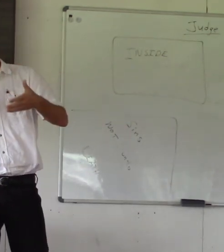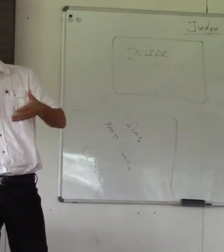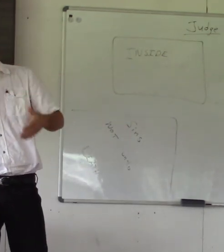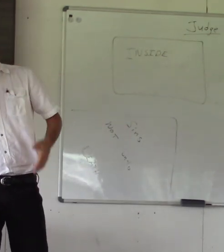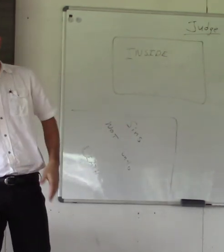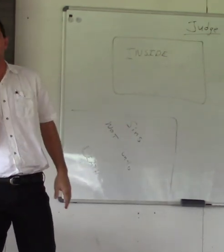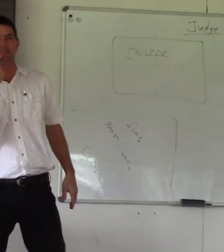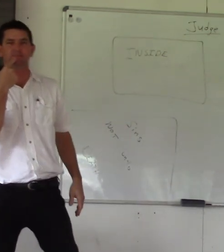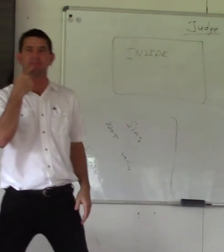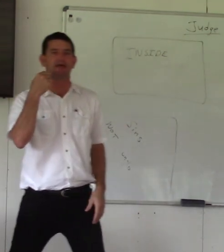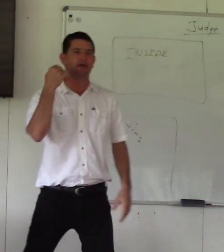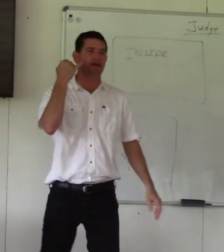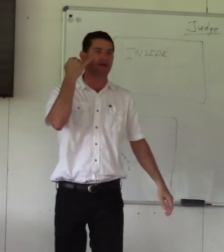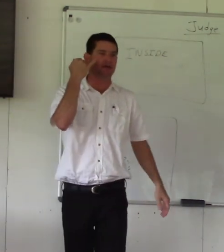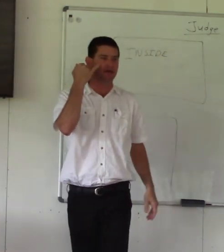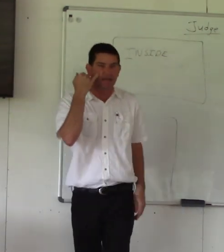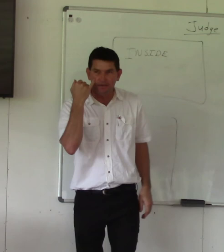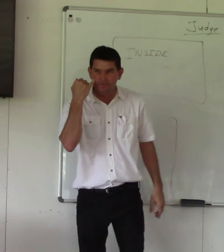1 John 5:16 says, if